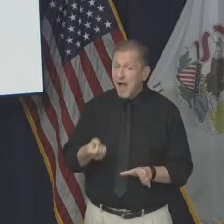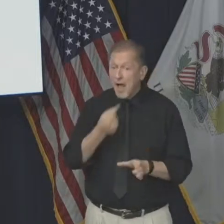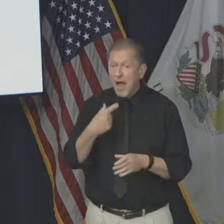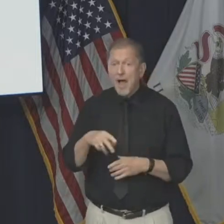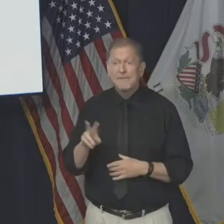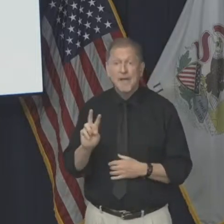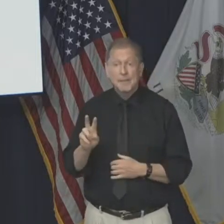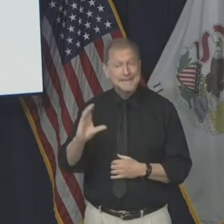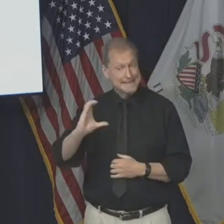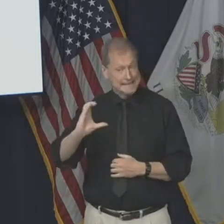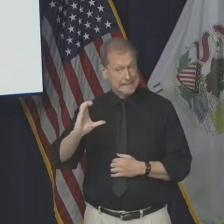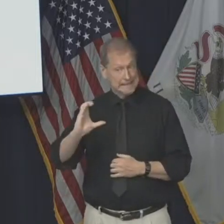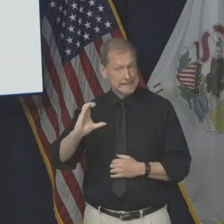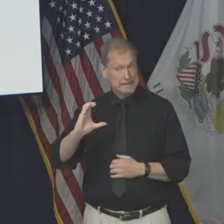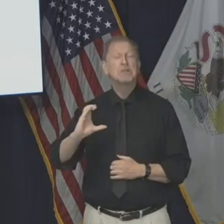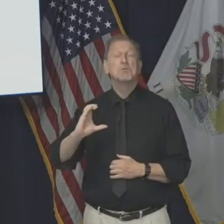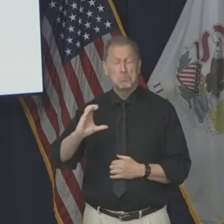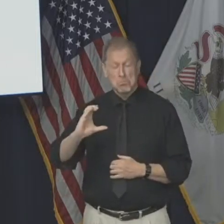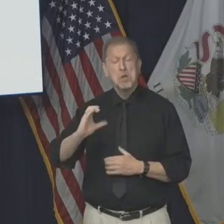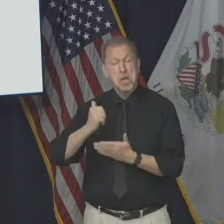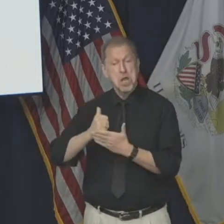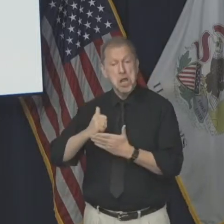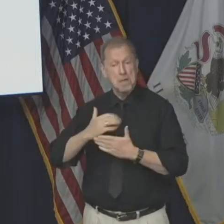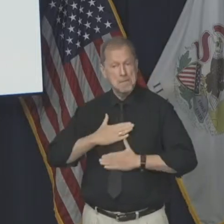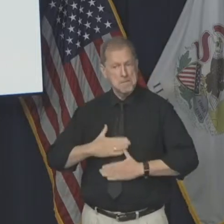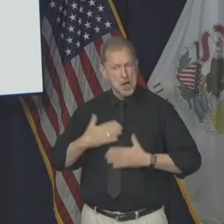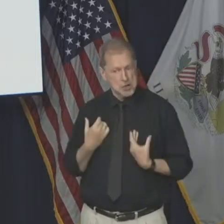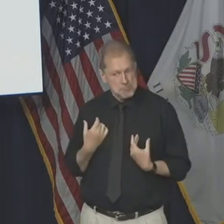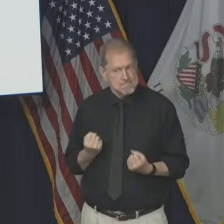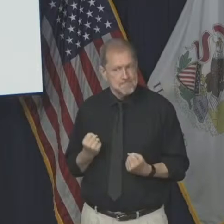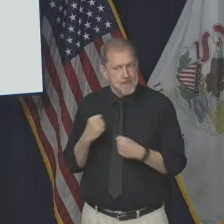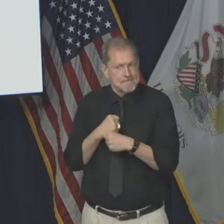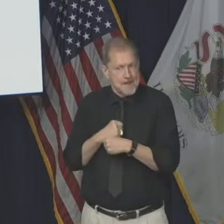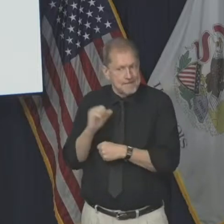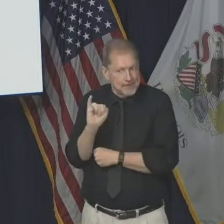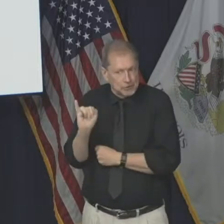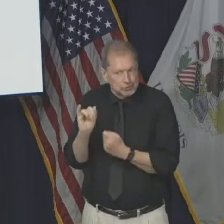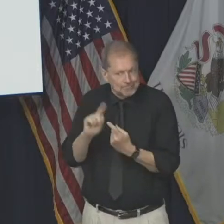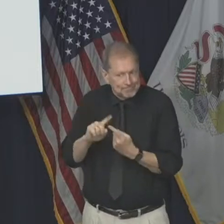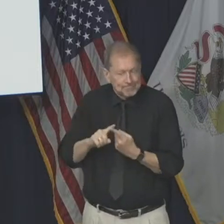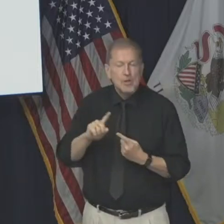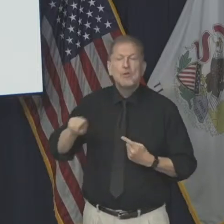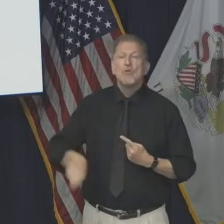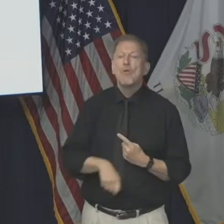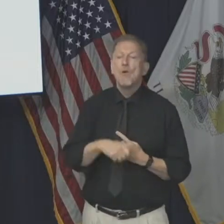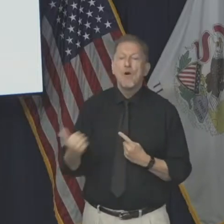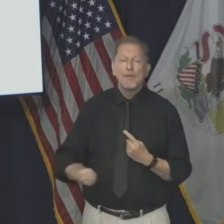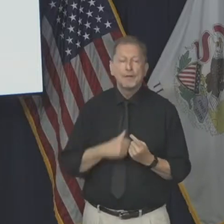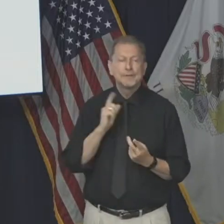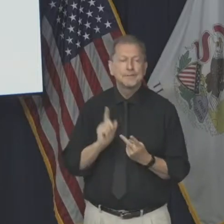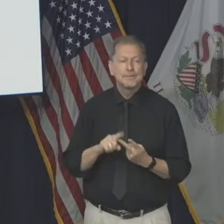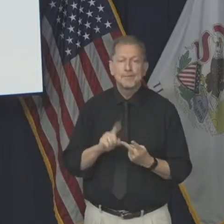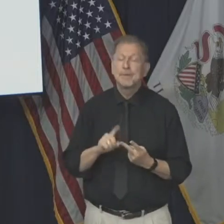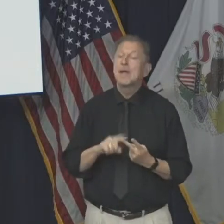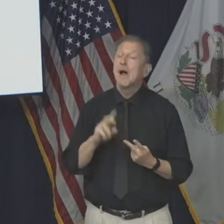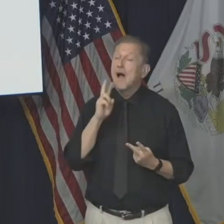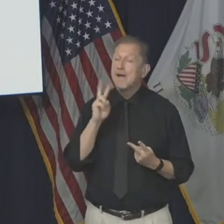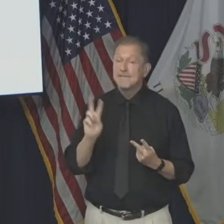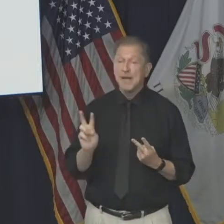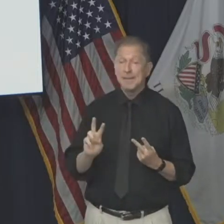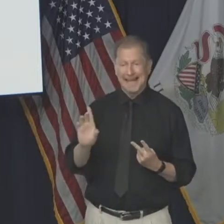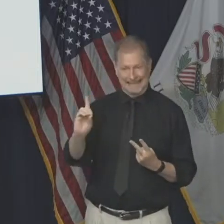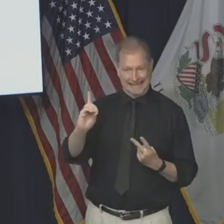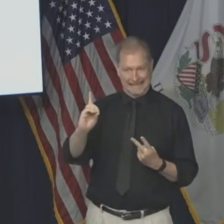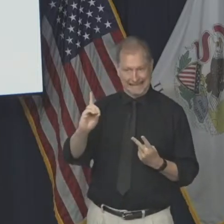to support immunity and fighting infections. We also know, we've known vitamin D is